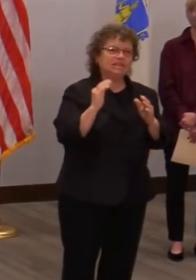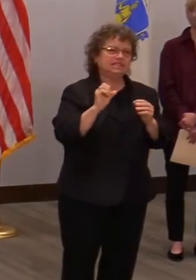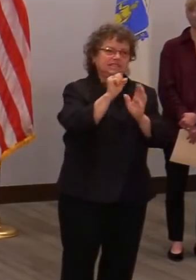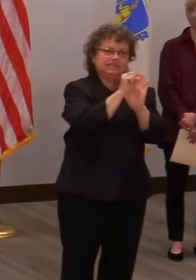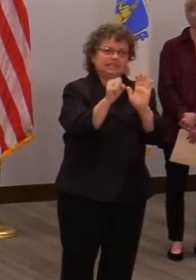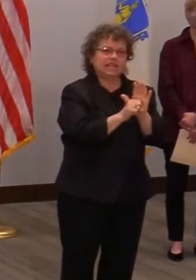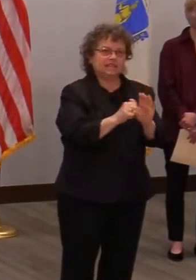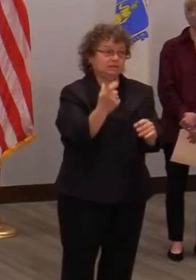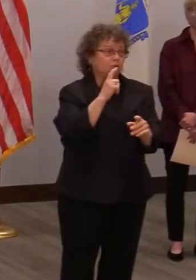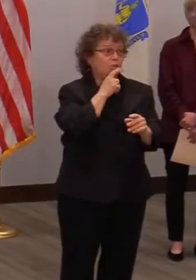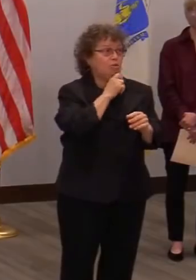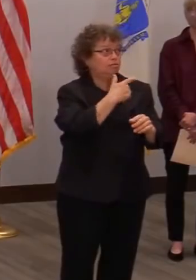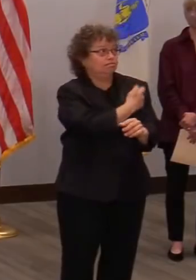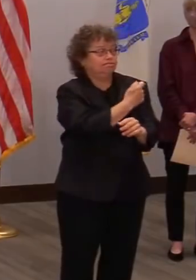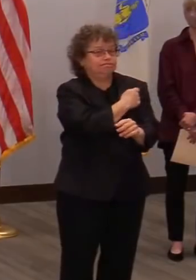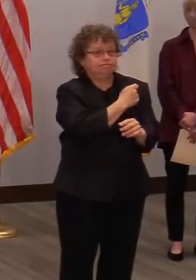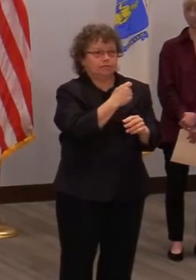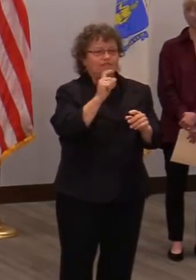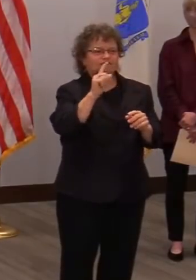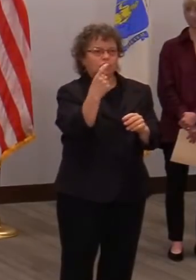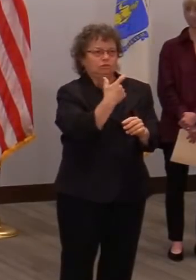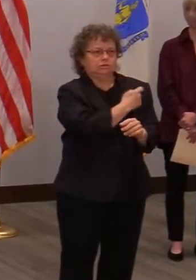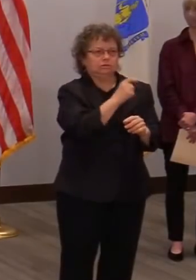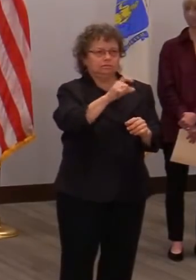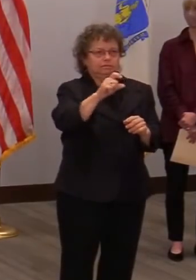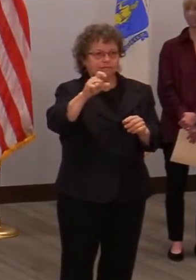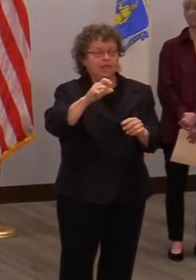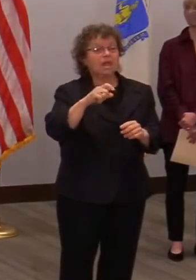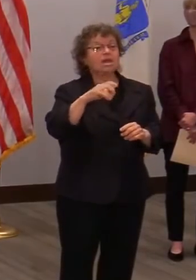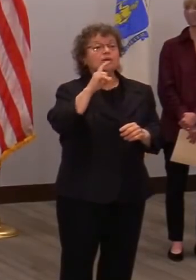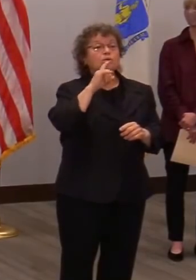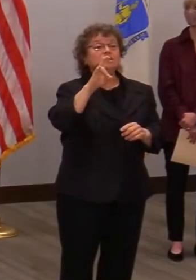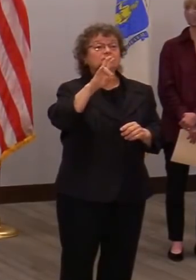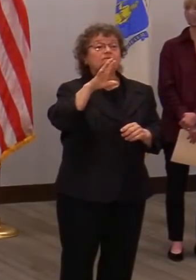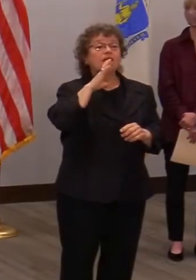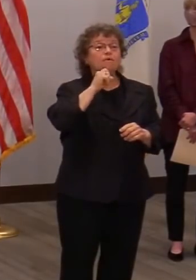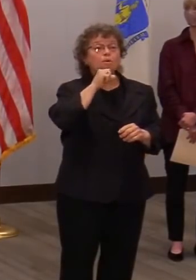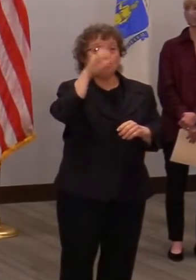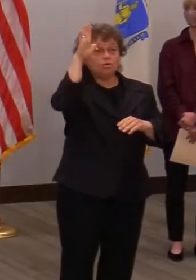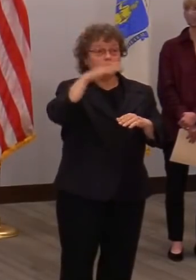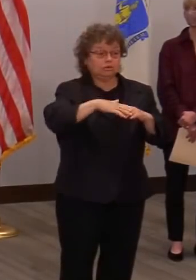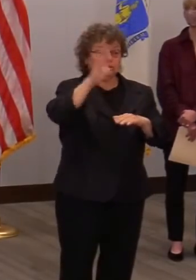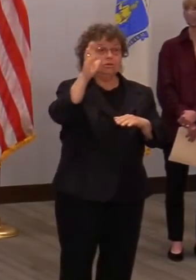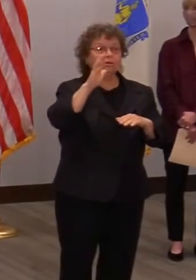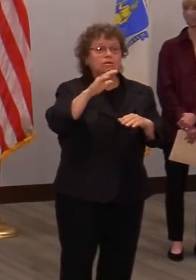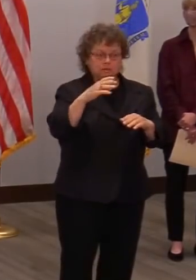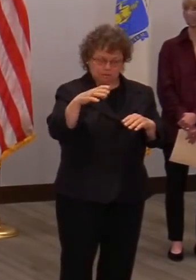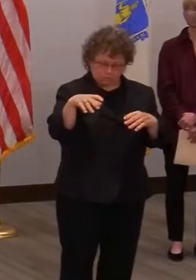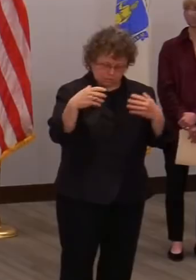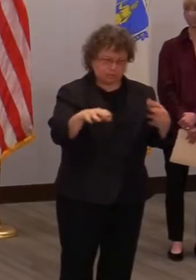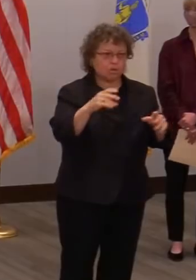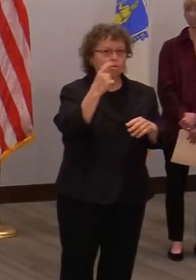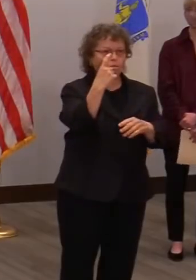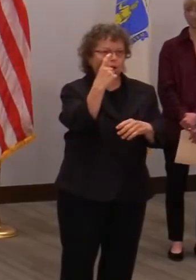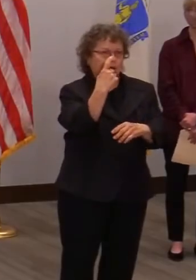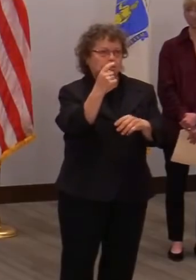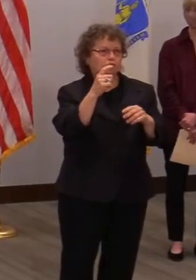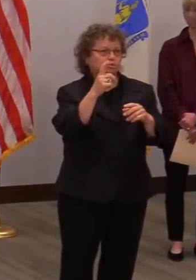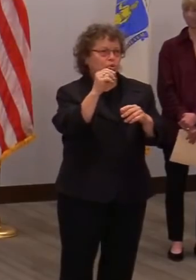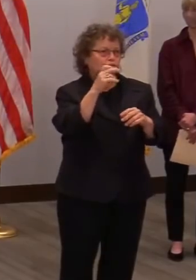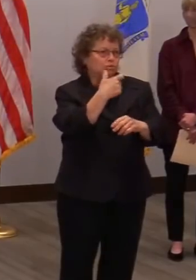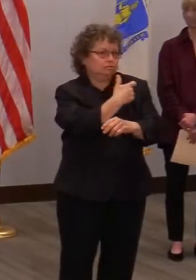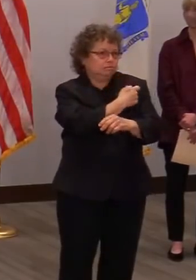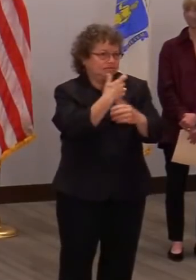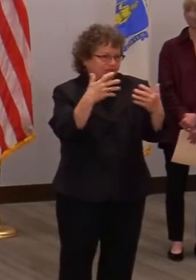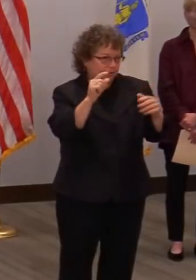first doses. 85% of our residents aged 75 and older have received at least one dose of the vaccine,